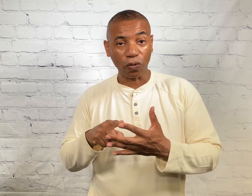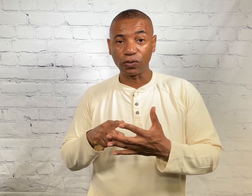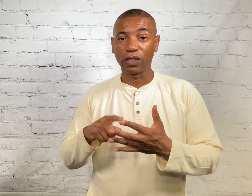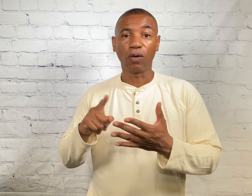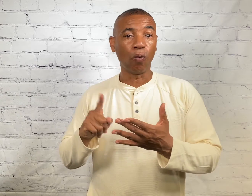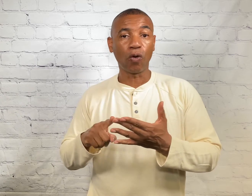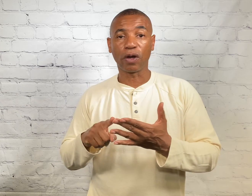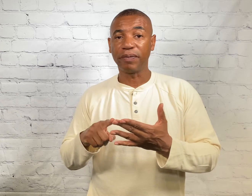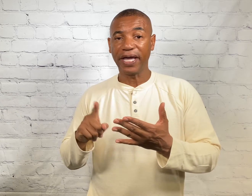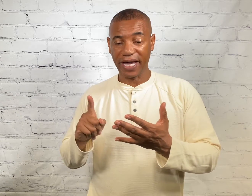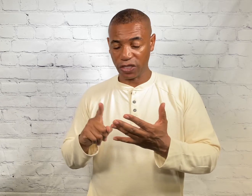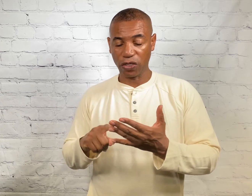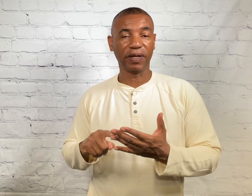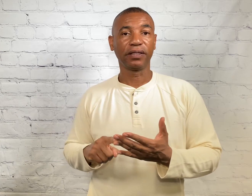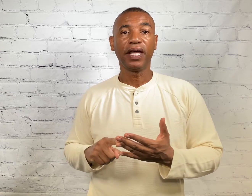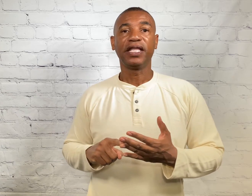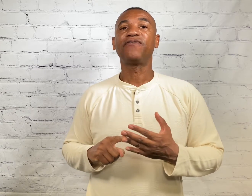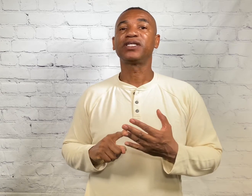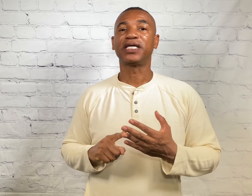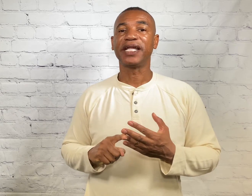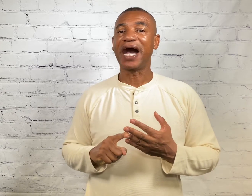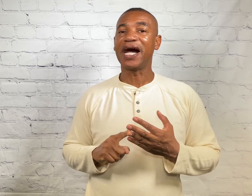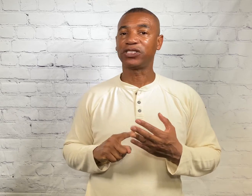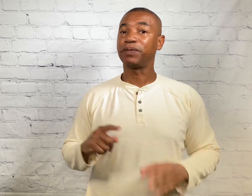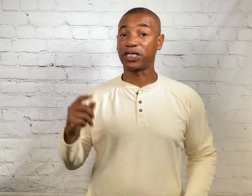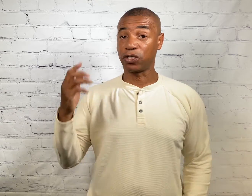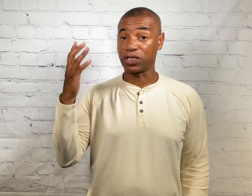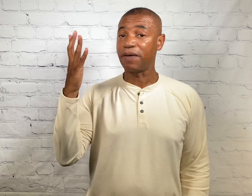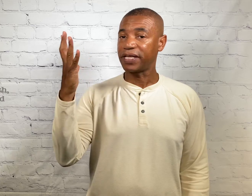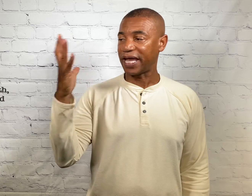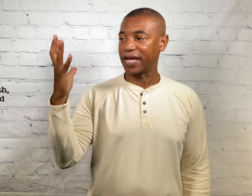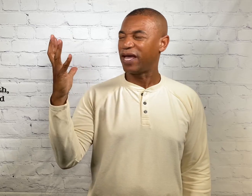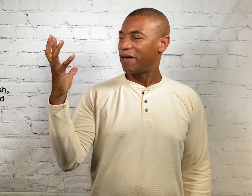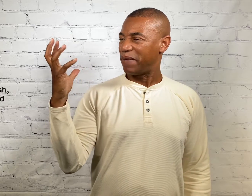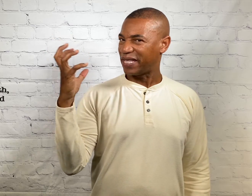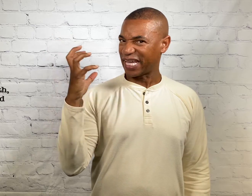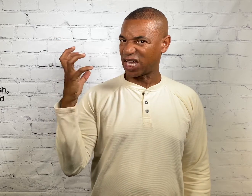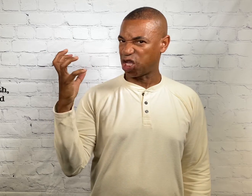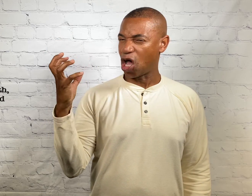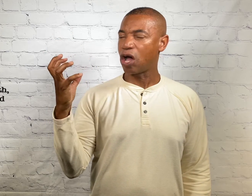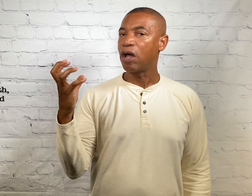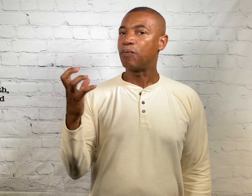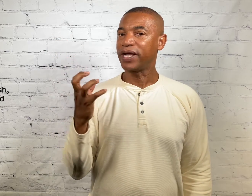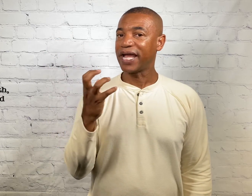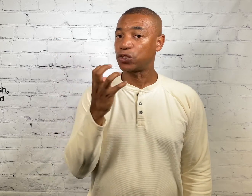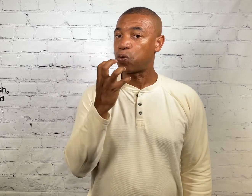cold, warm, and humid. Now for the sign hot, simply take your dominant hand, make like a claw, bring that towards